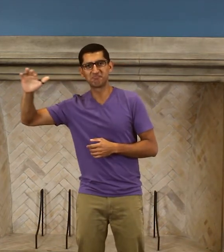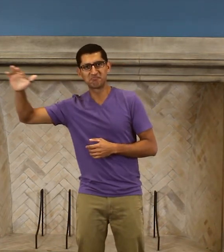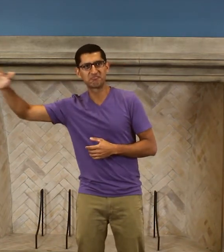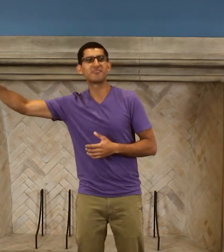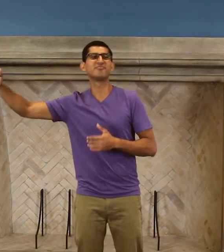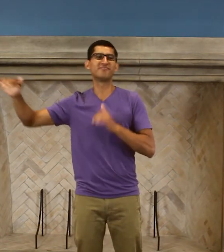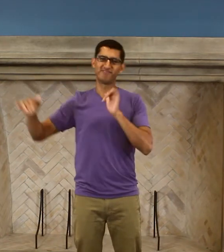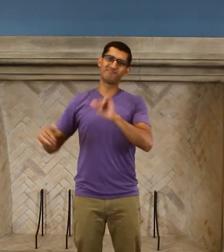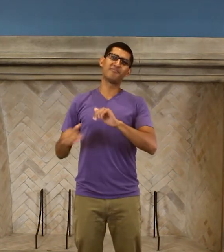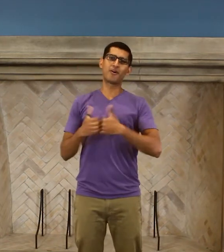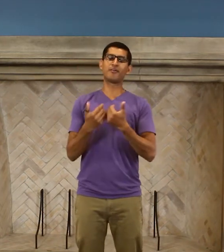ABCs.